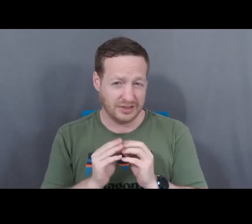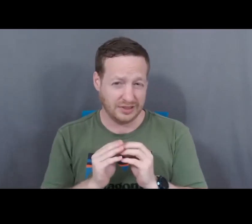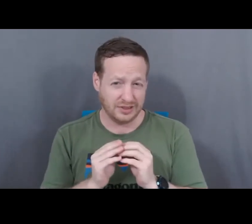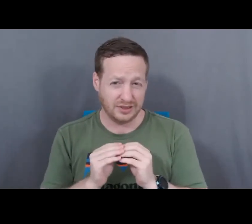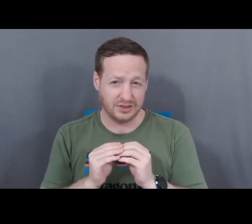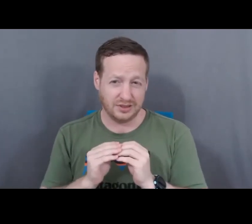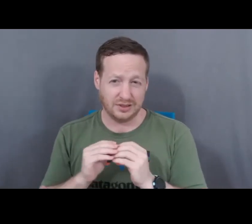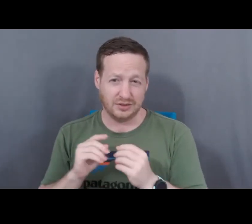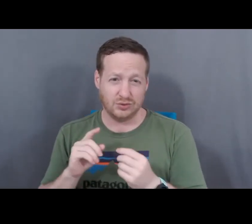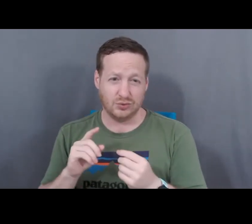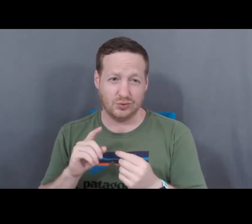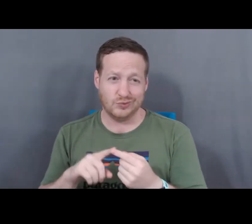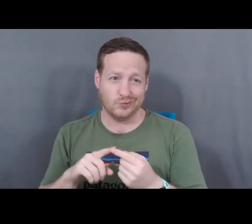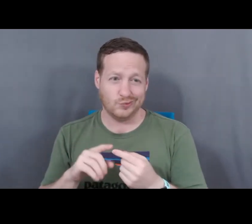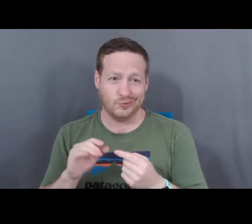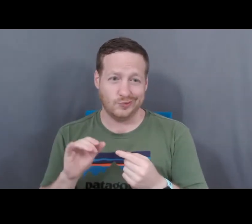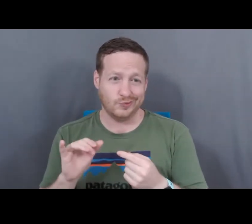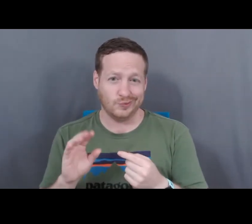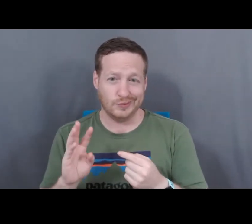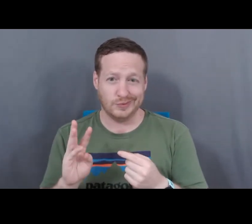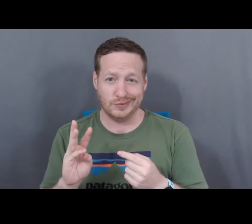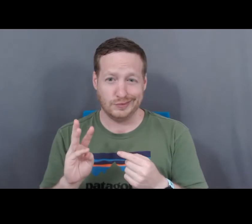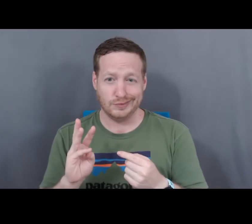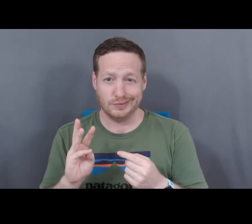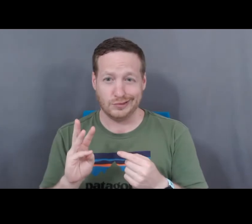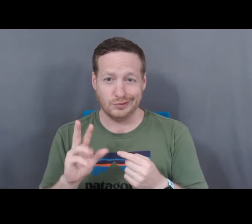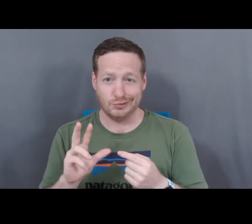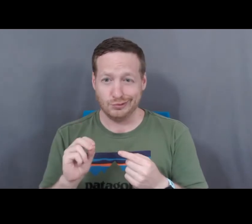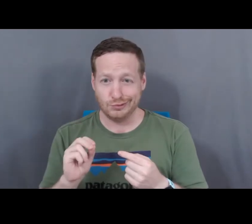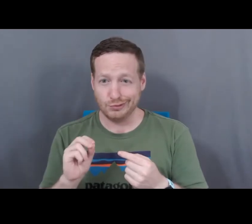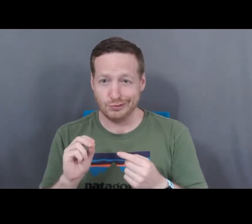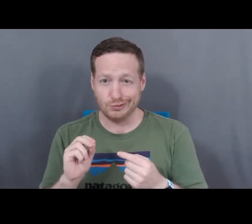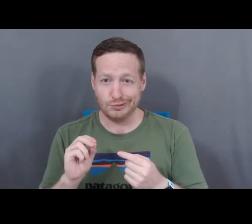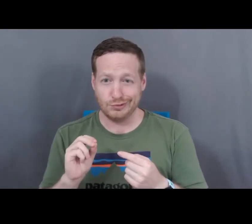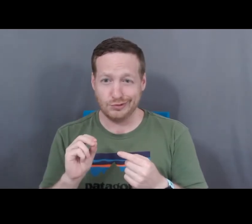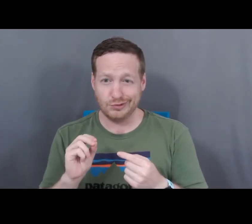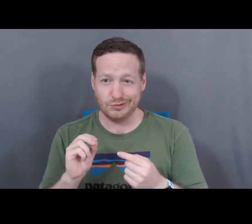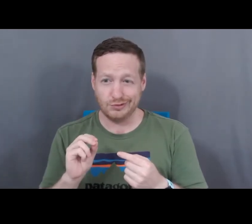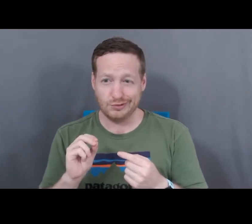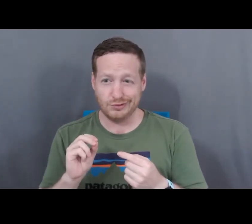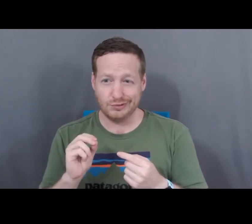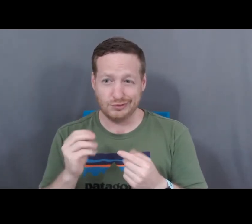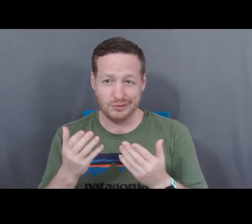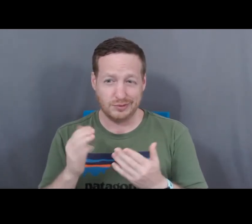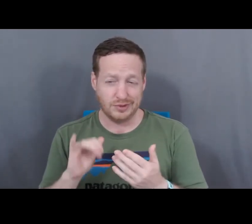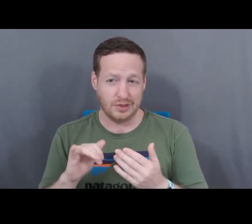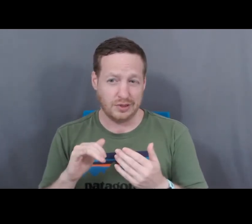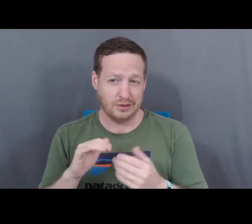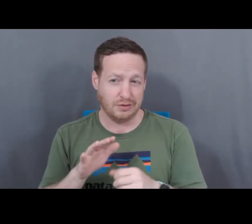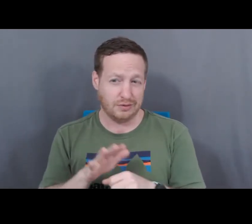we are able to make it, but I'm thinking maybe I can delay it a little bit or maybe have a different start time, maybe to start around 6:30.